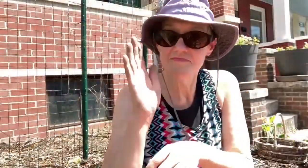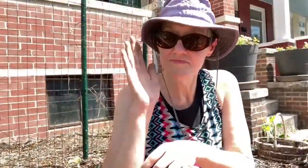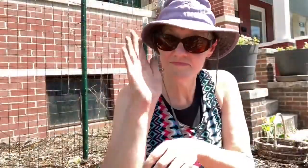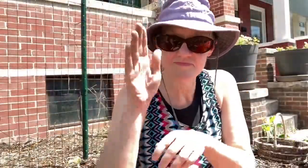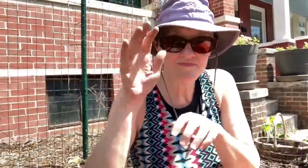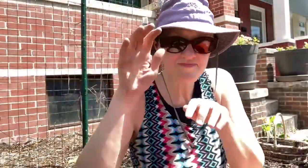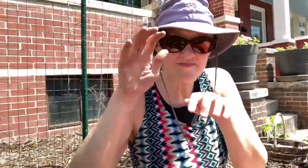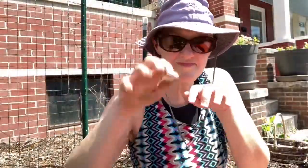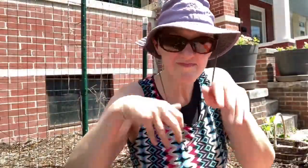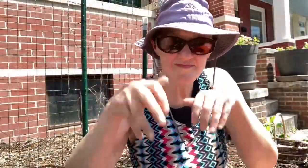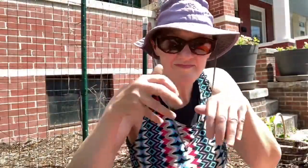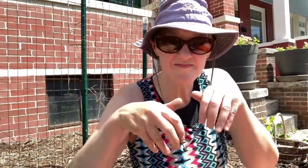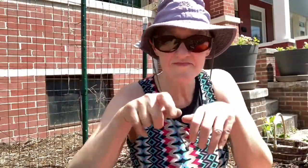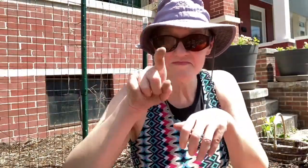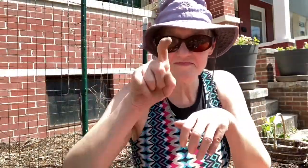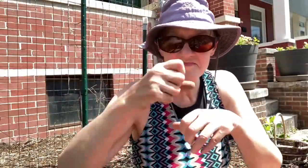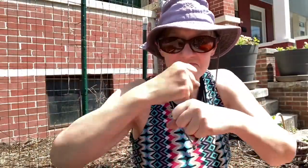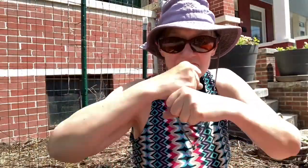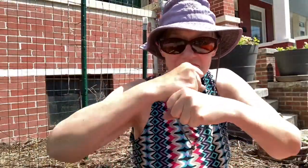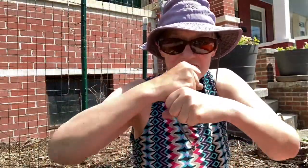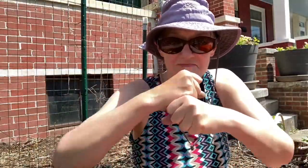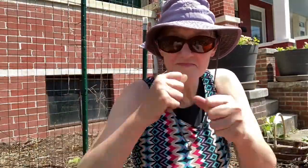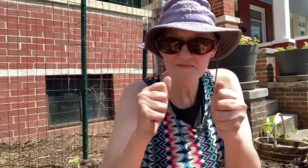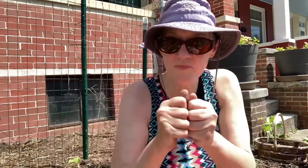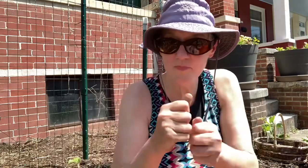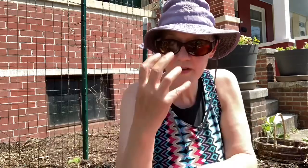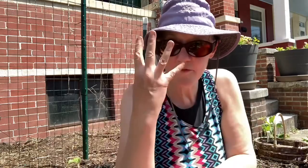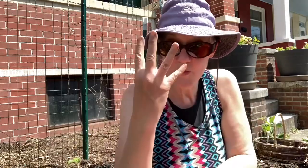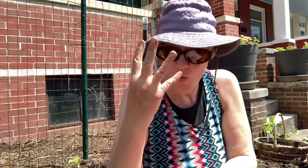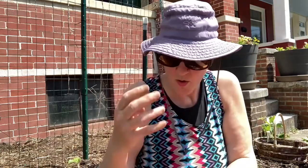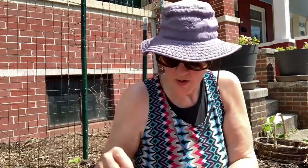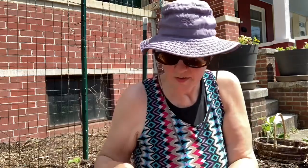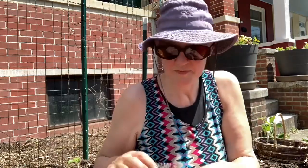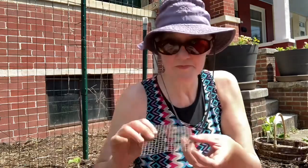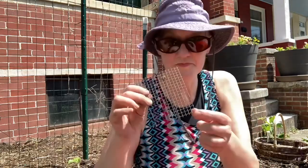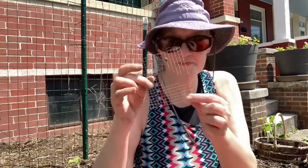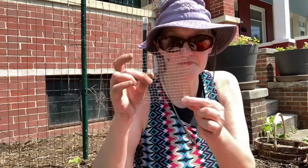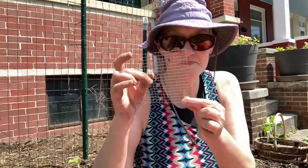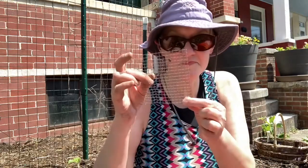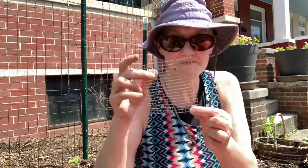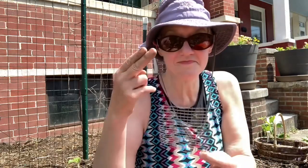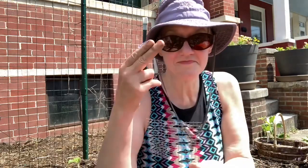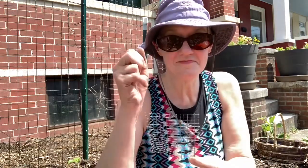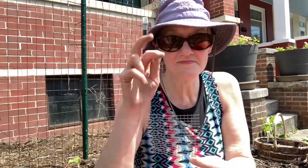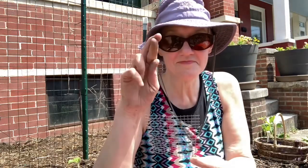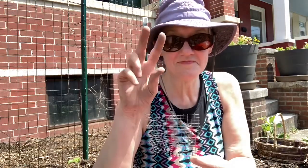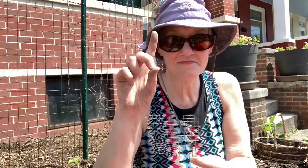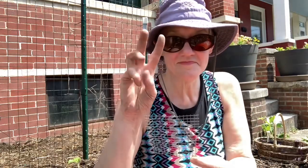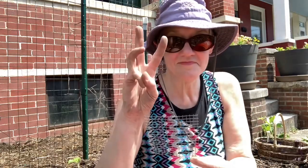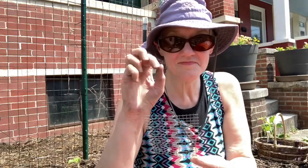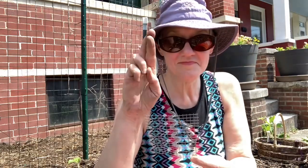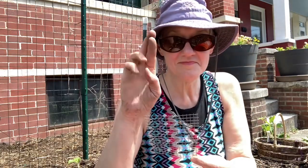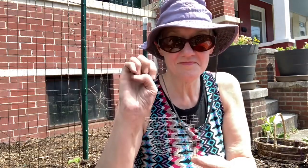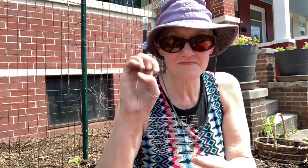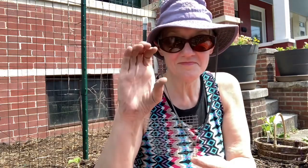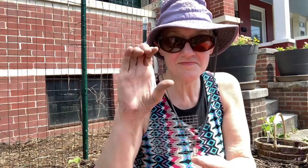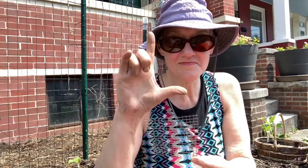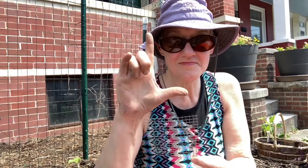Now squirrels will dig these up, so I need to protect them with 4 pieces of hardware cloth.